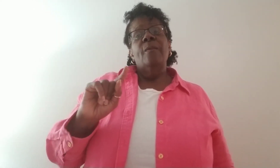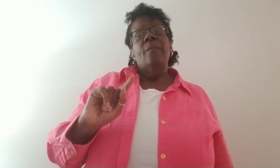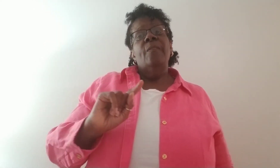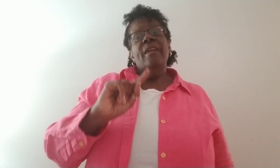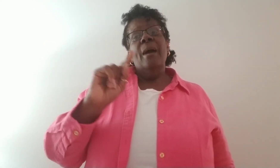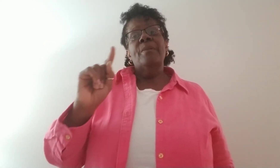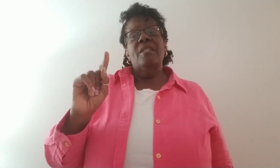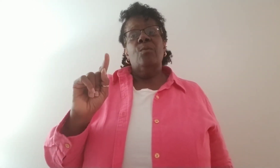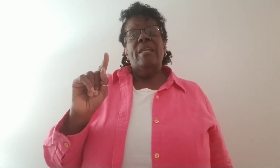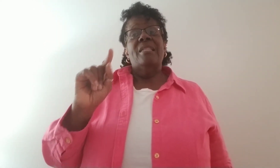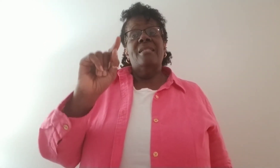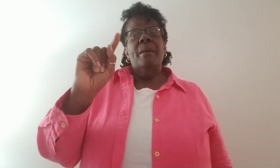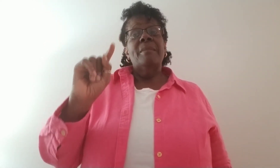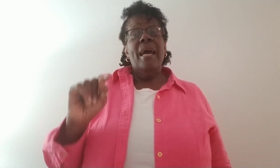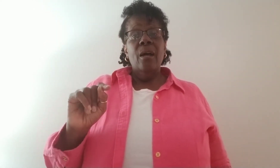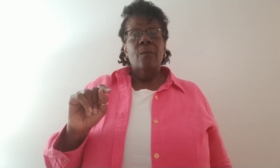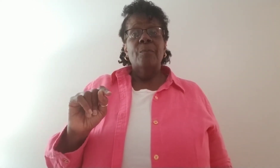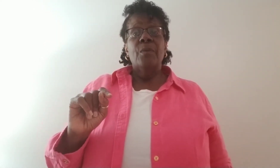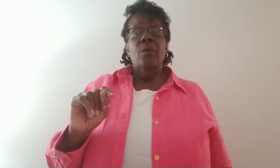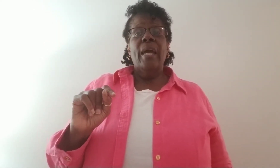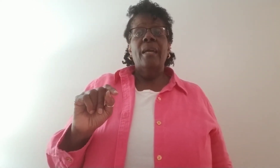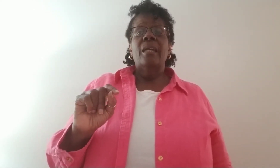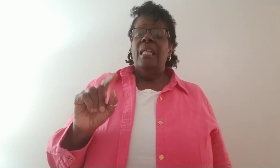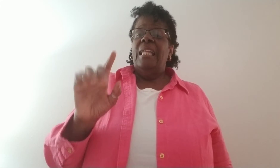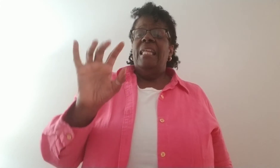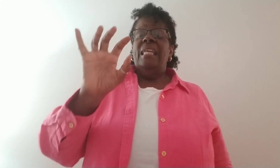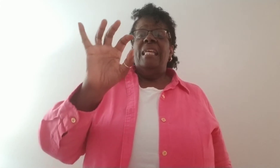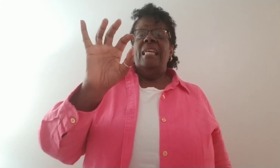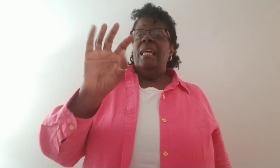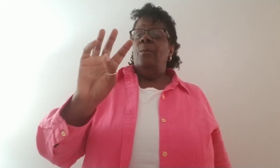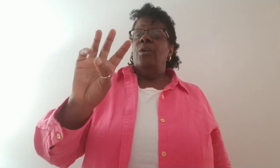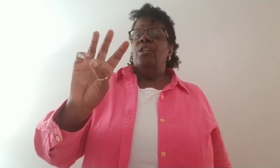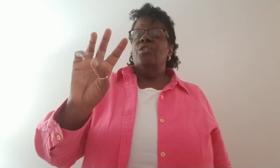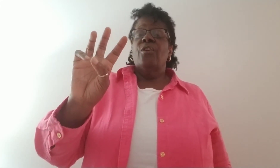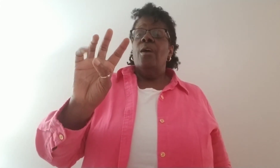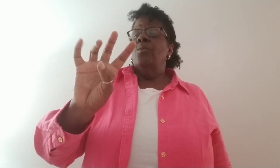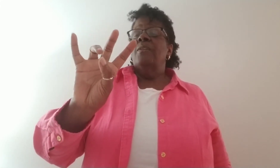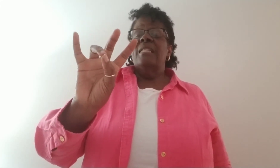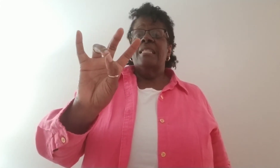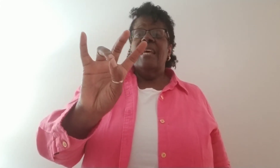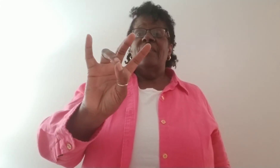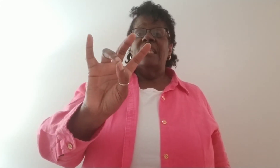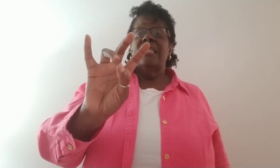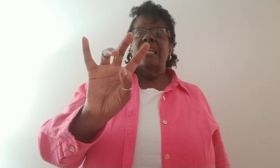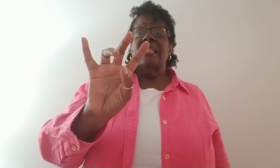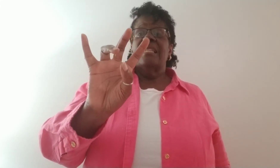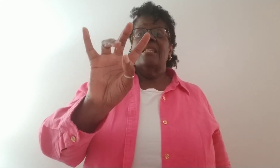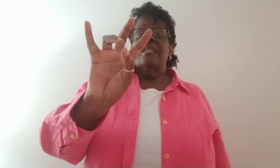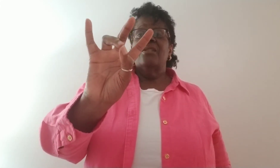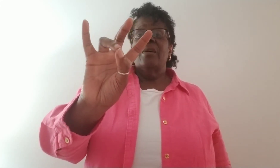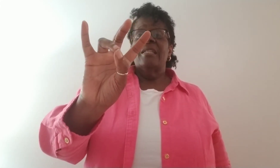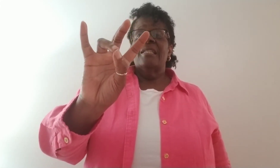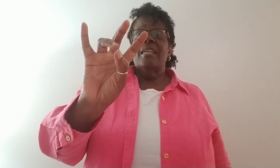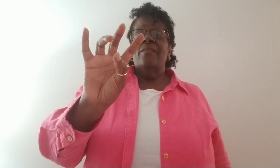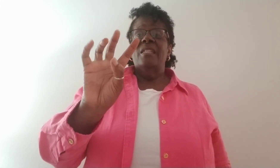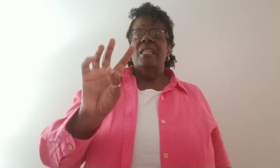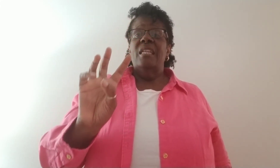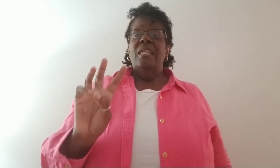the opposite way, step down, okay? And we're gonna start with 76, so